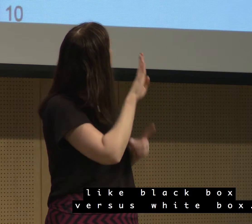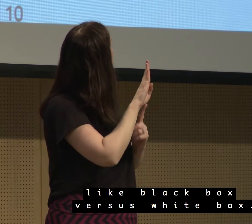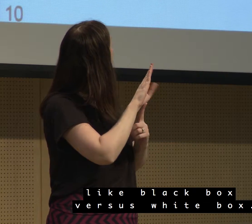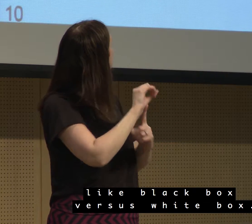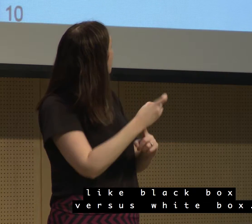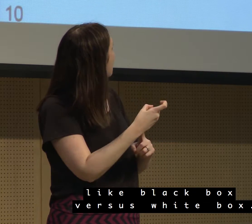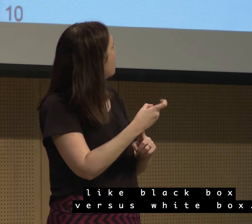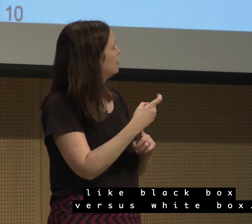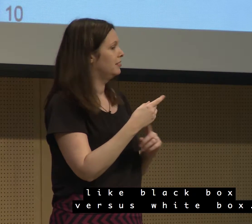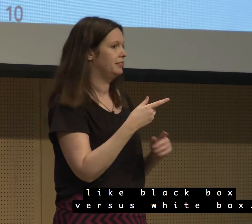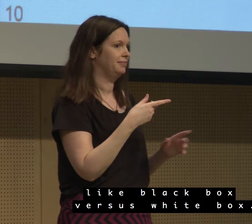like black box